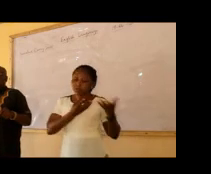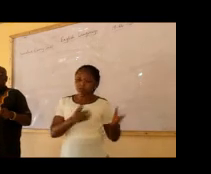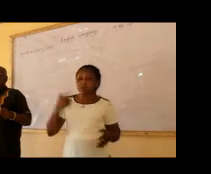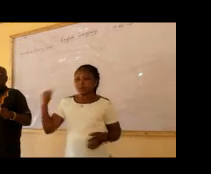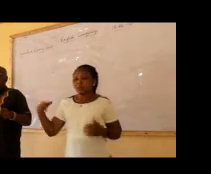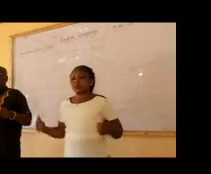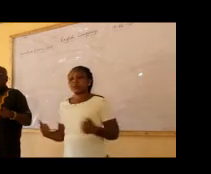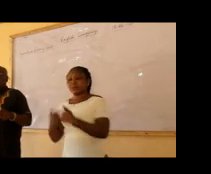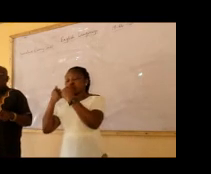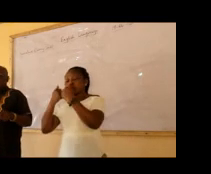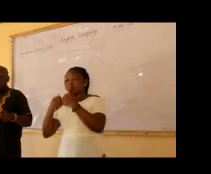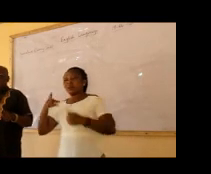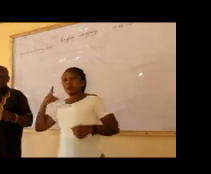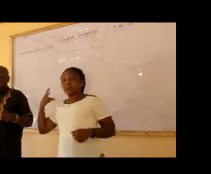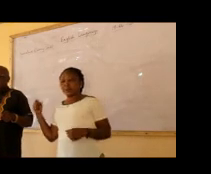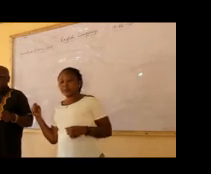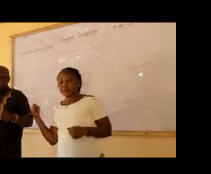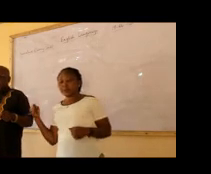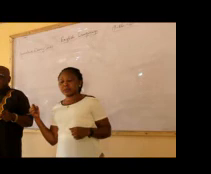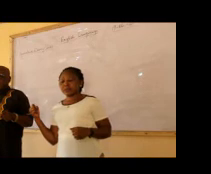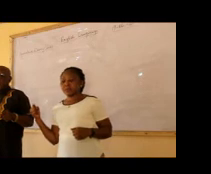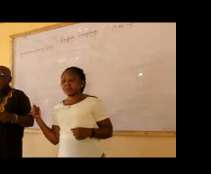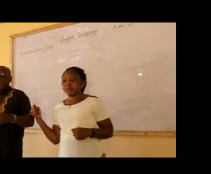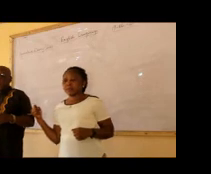accident was